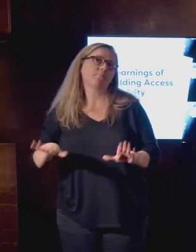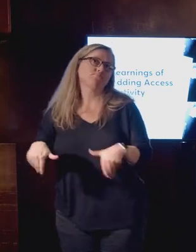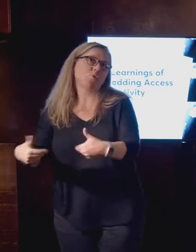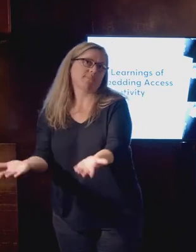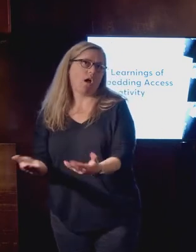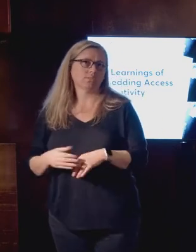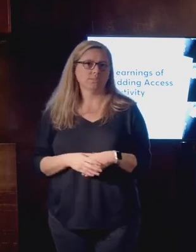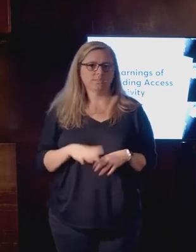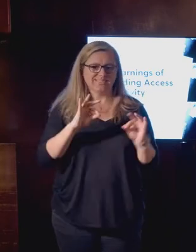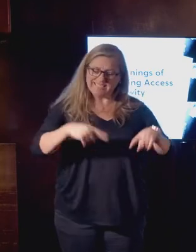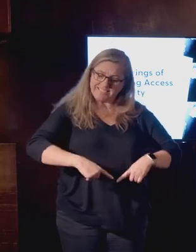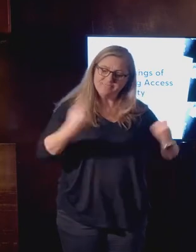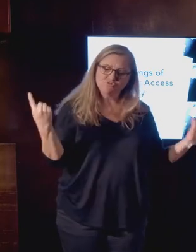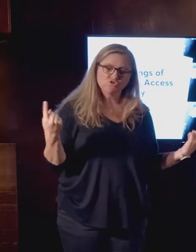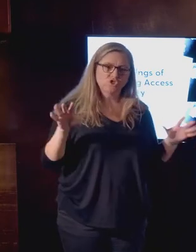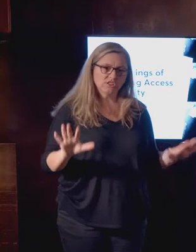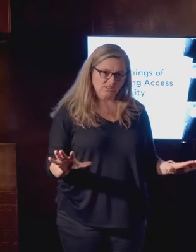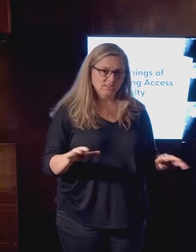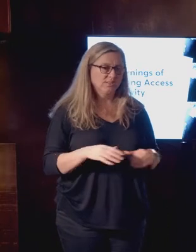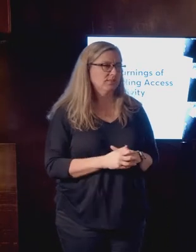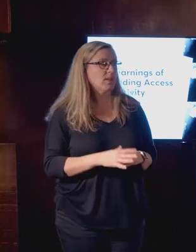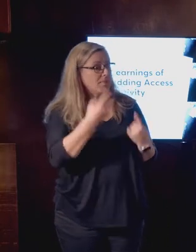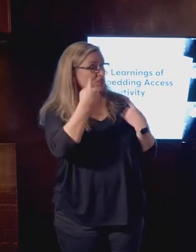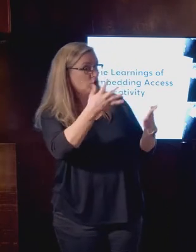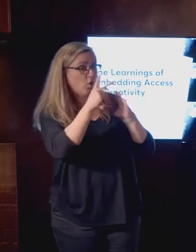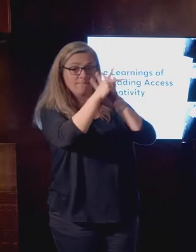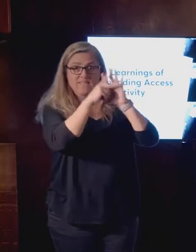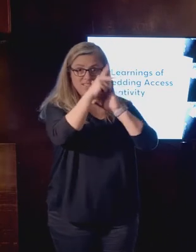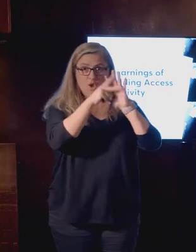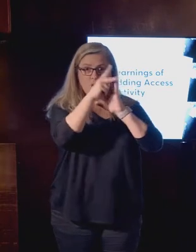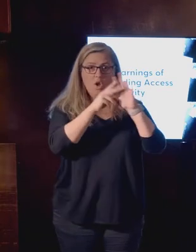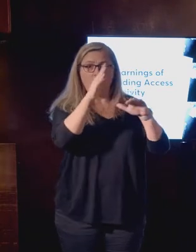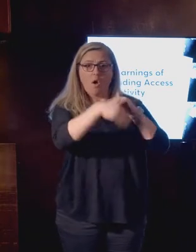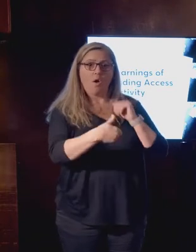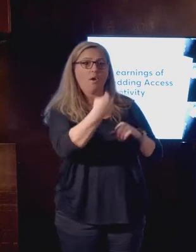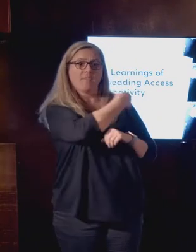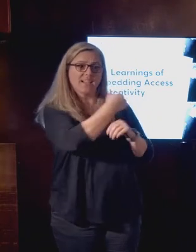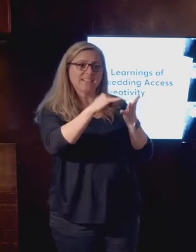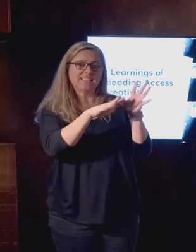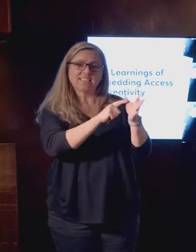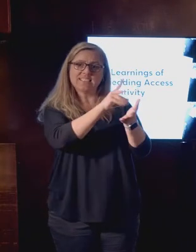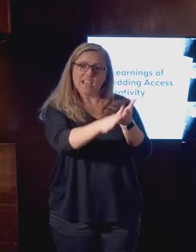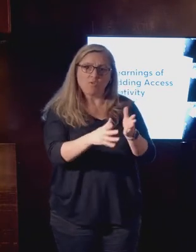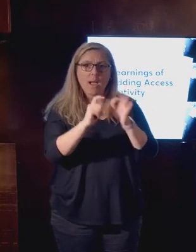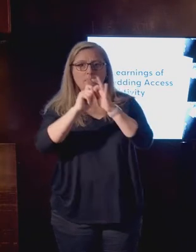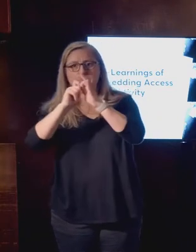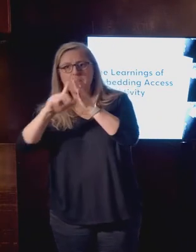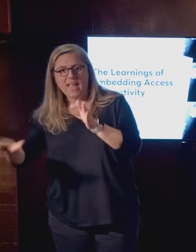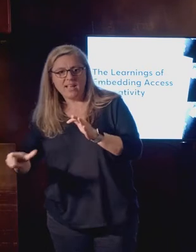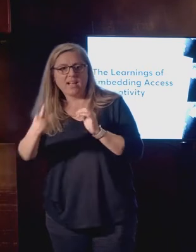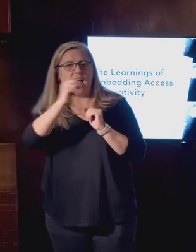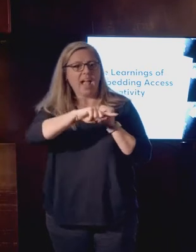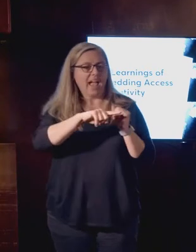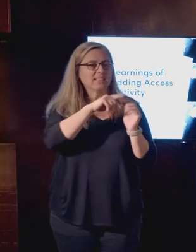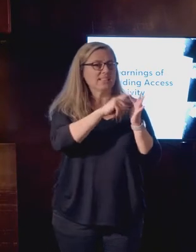or maybe a little bit different. I'm going to show some videos of Sarah Beck and Emma's performances soon,